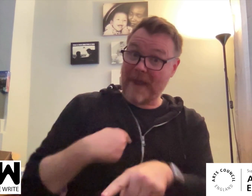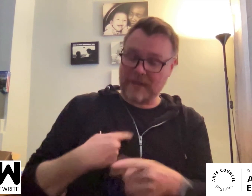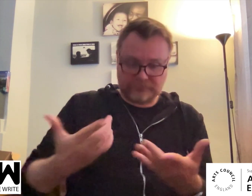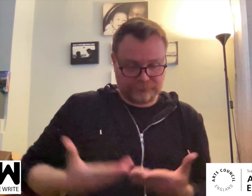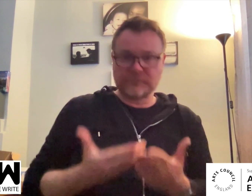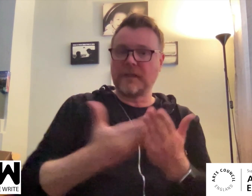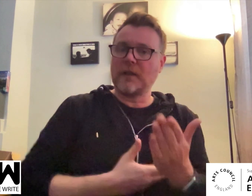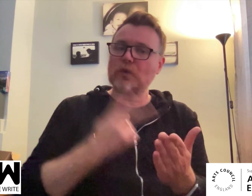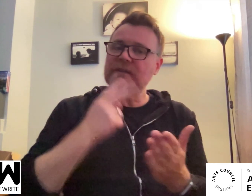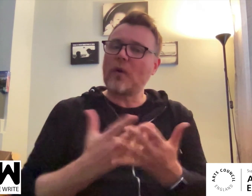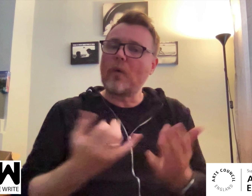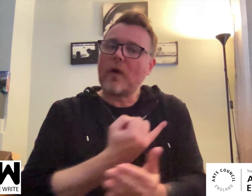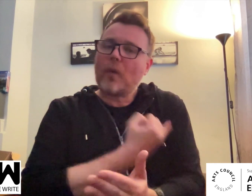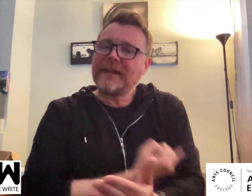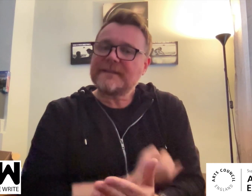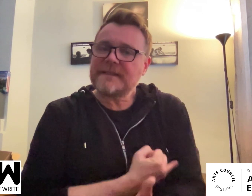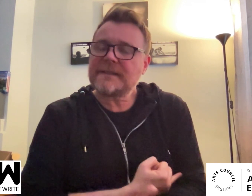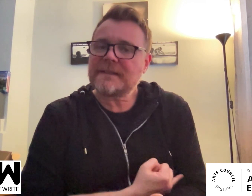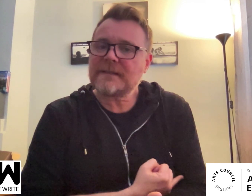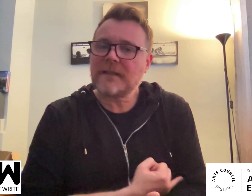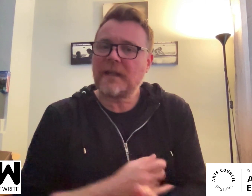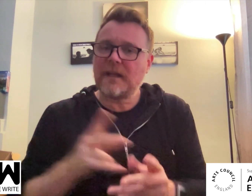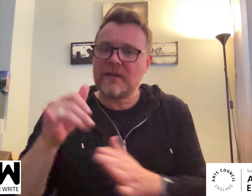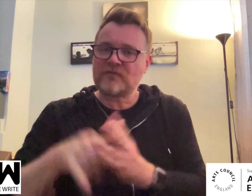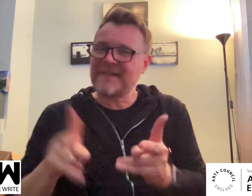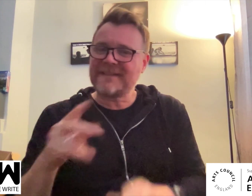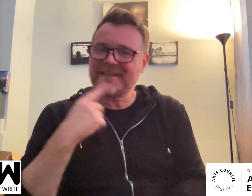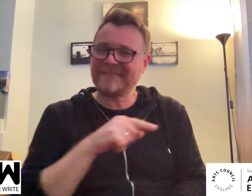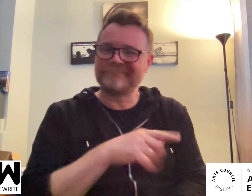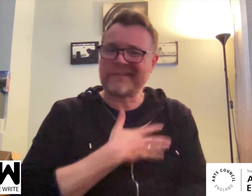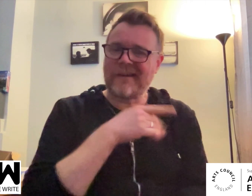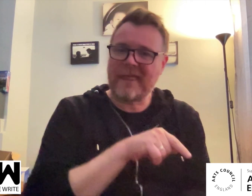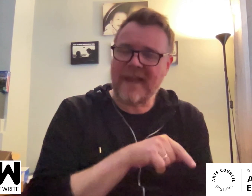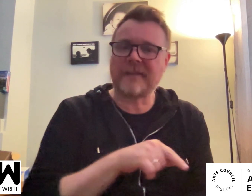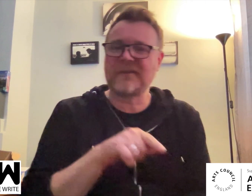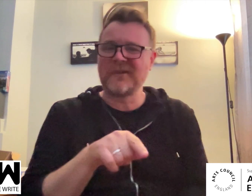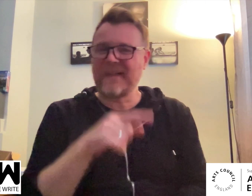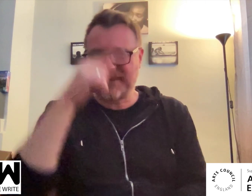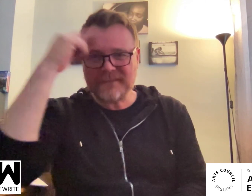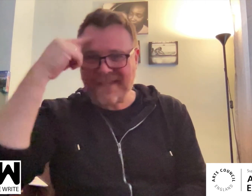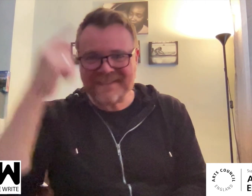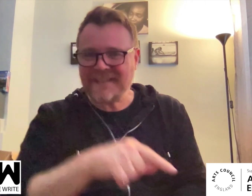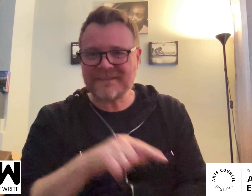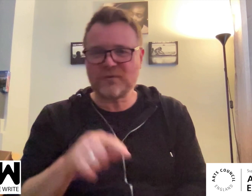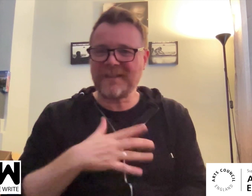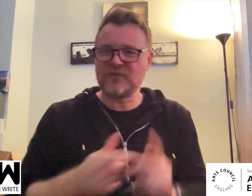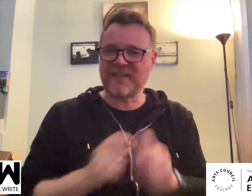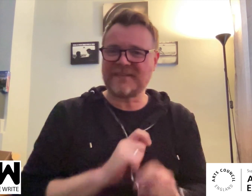once you get the notes from draft 1, the notes will highlight all the weaknesses, areas that the script editor didn't like, ideas that they didn't